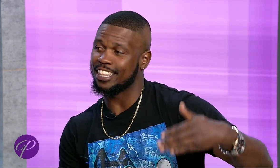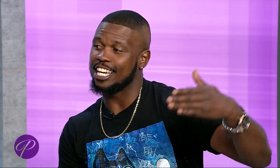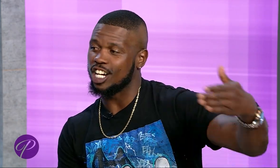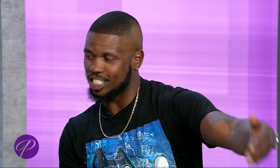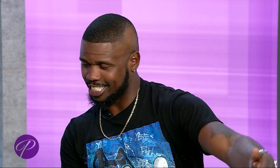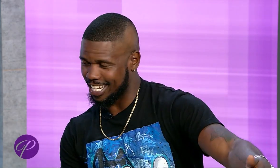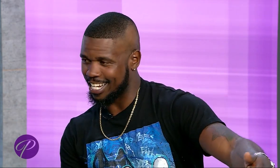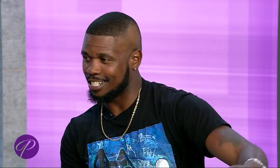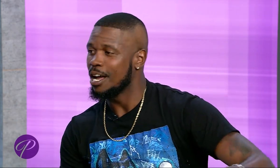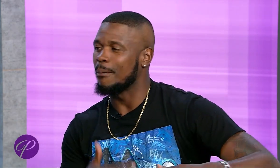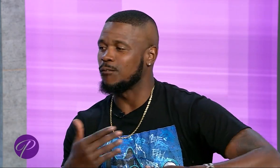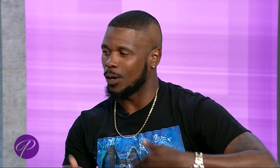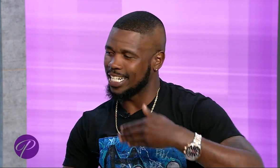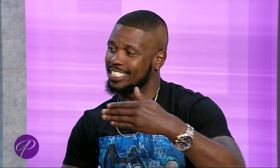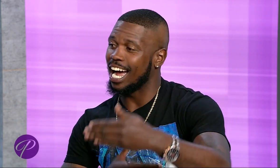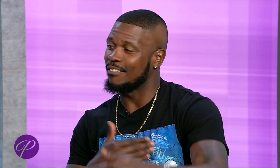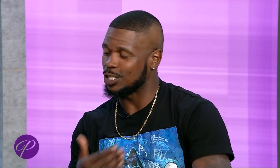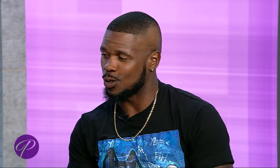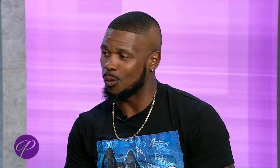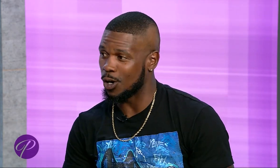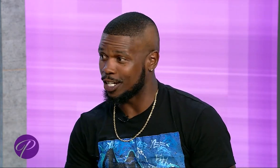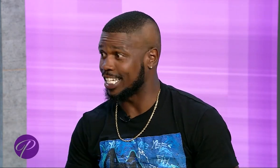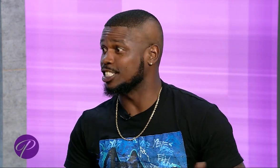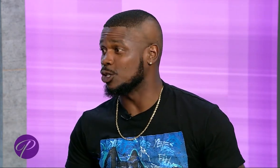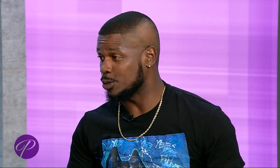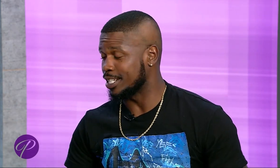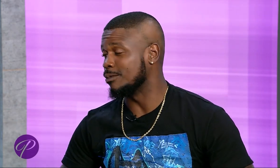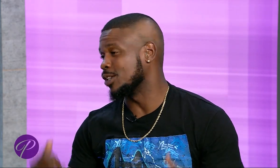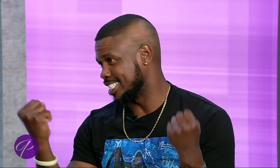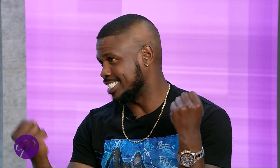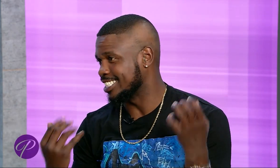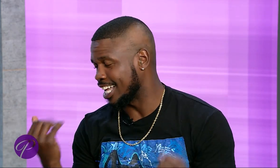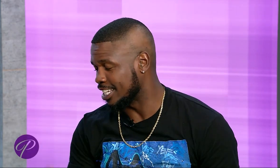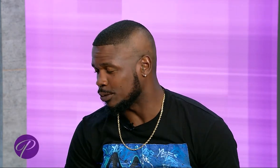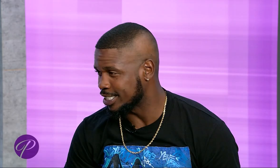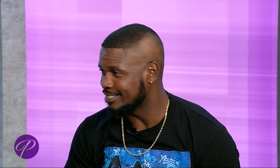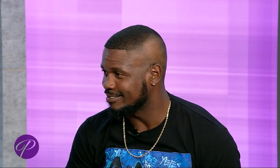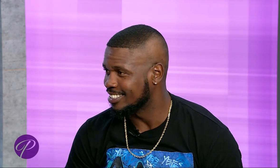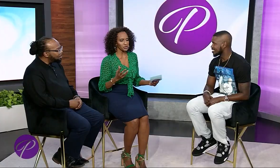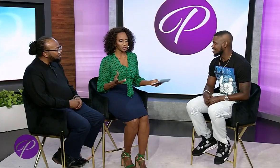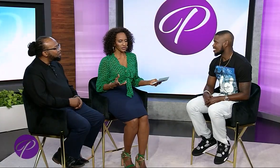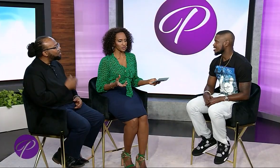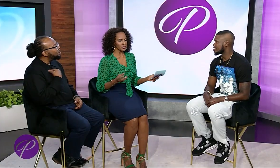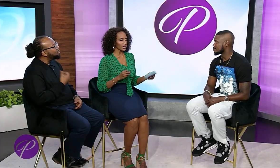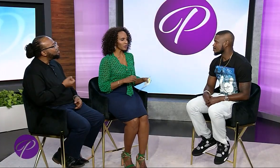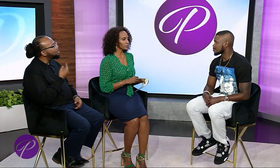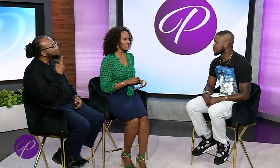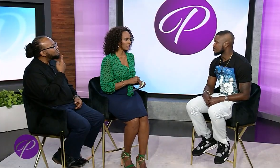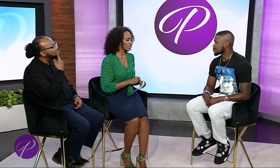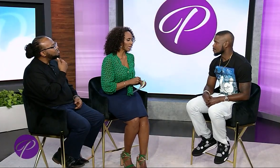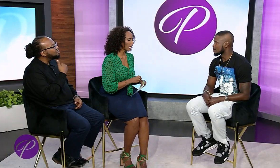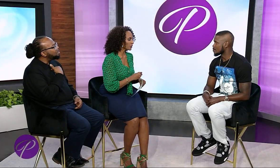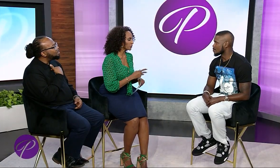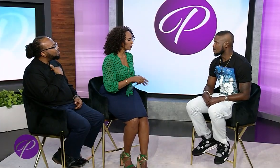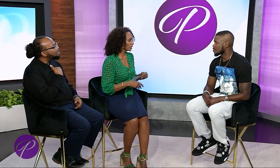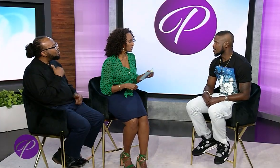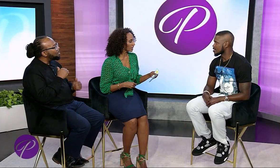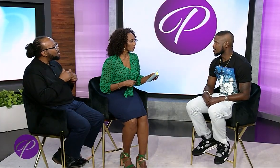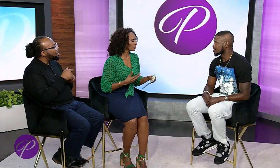they understand before they dive into a word that's new to them, which is sign language. Understood. So tell me how you, and I want to put you